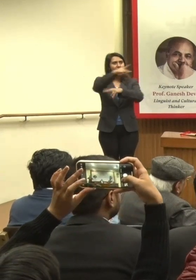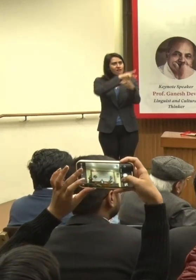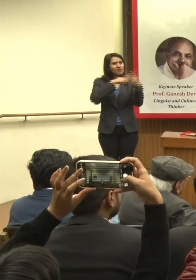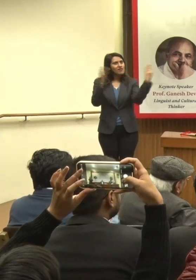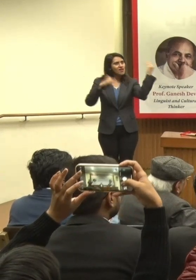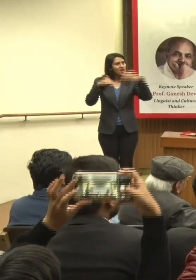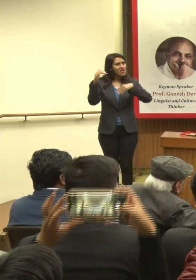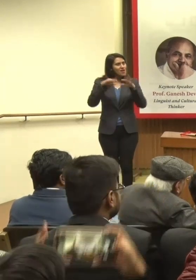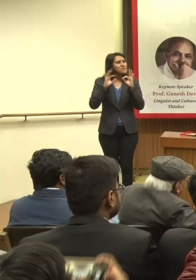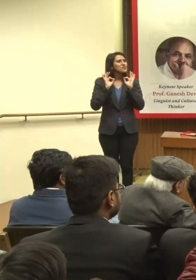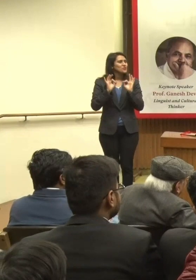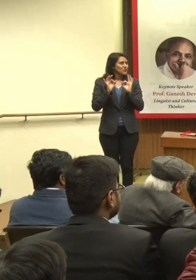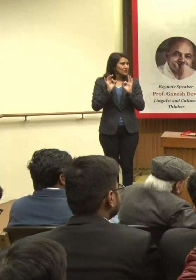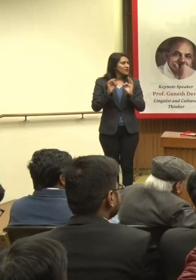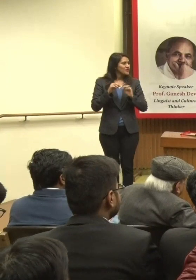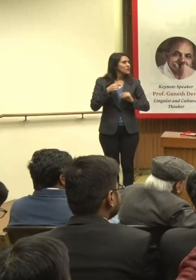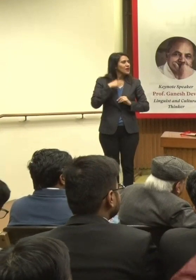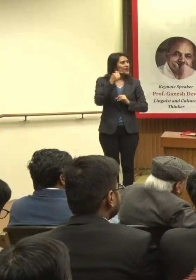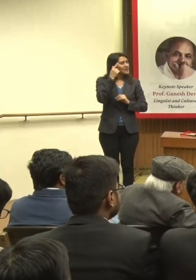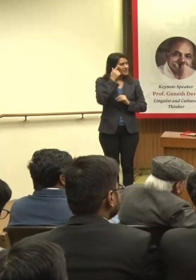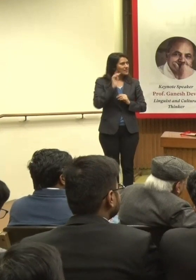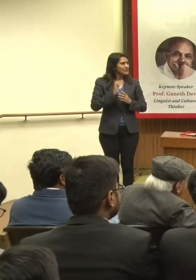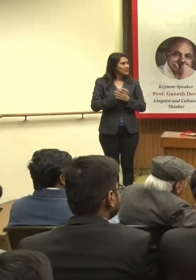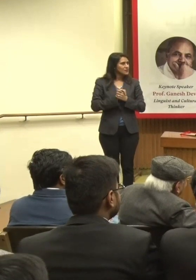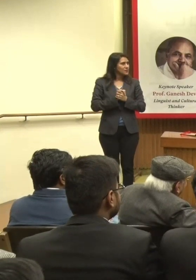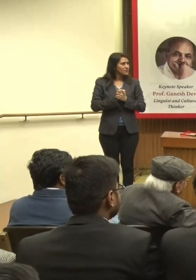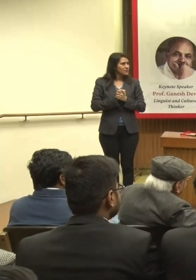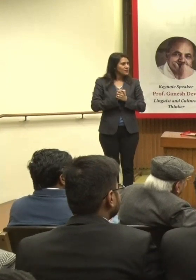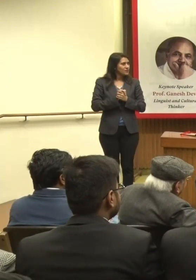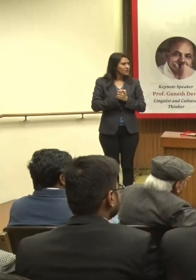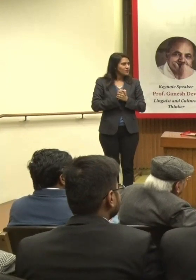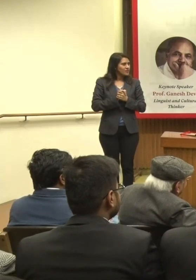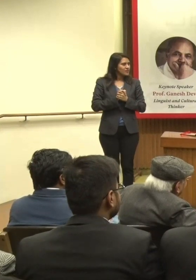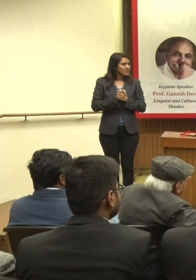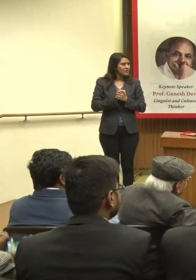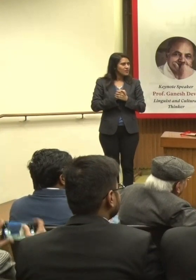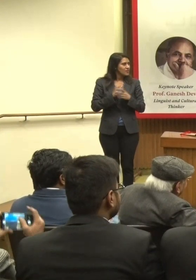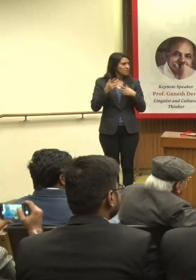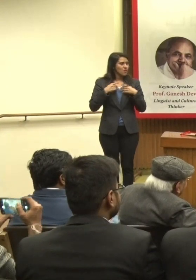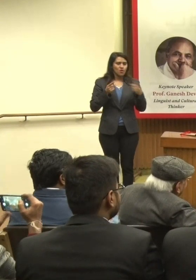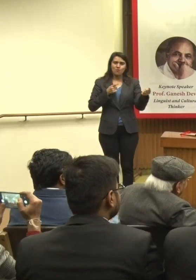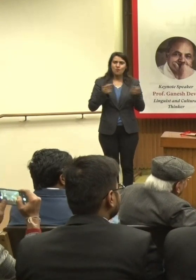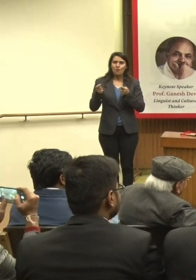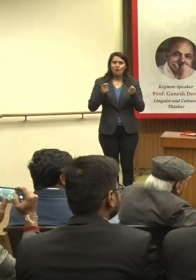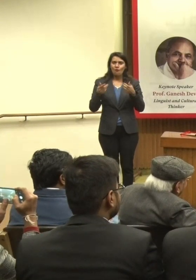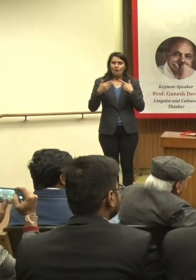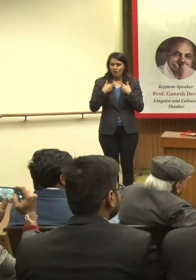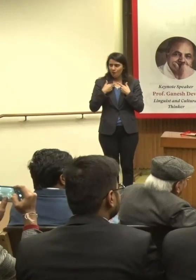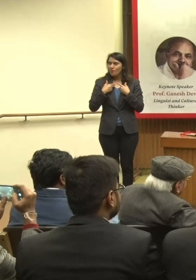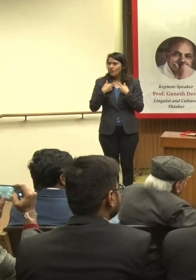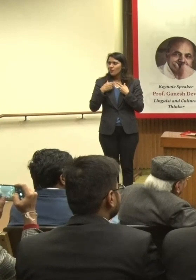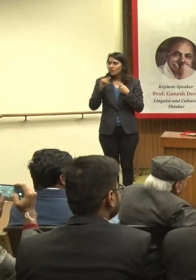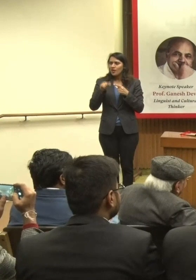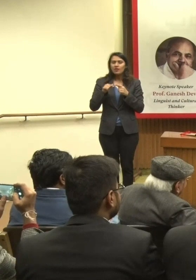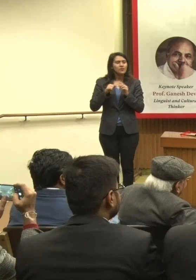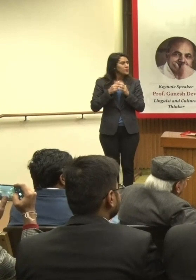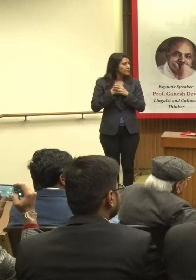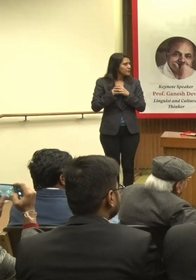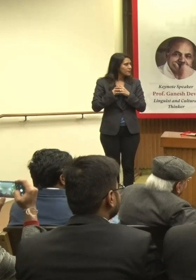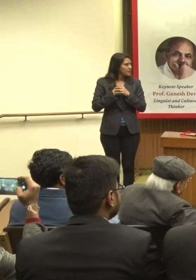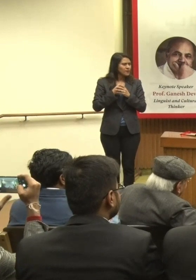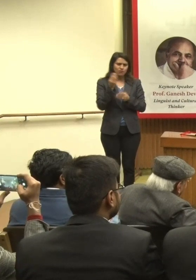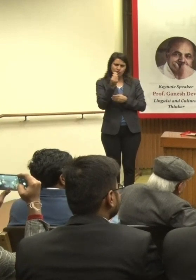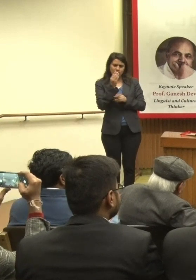today. So I think without abusing my moderator's prerogative, I'll open it up for a